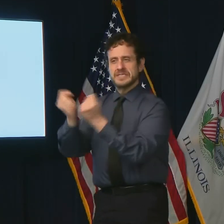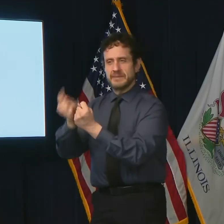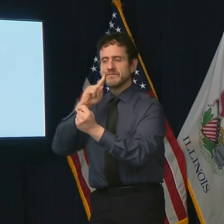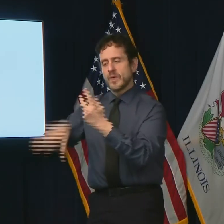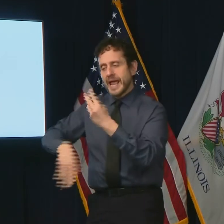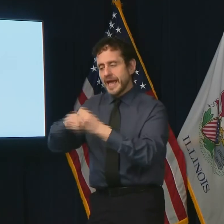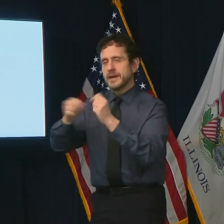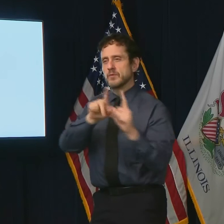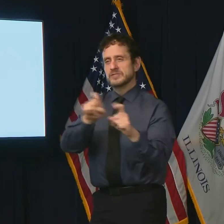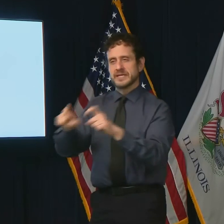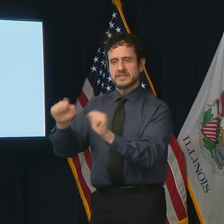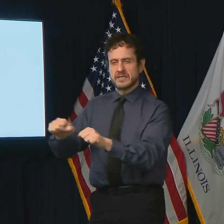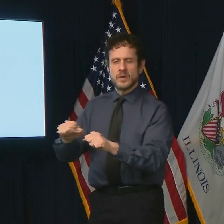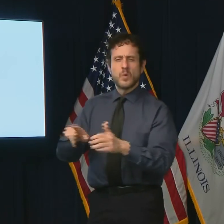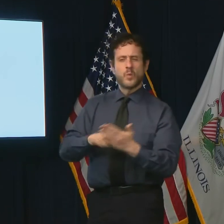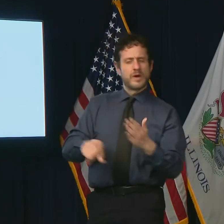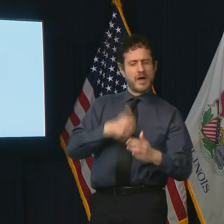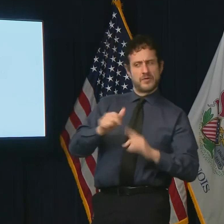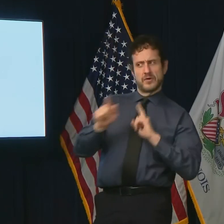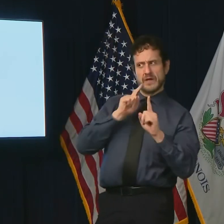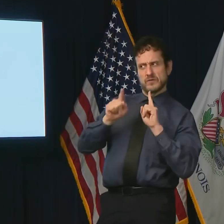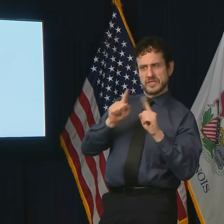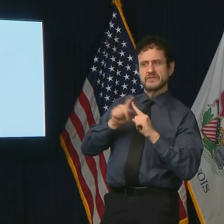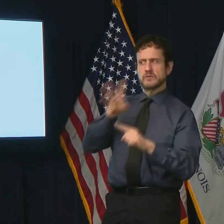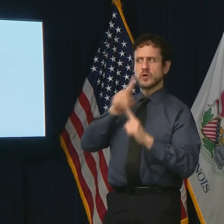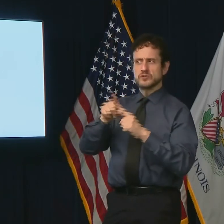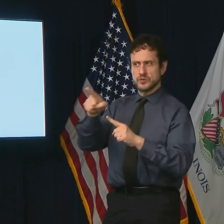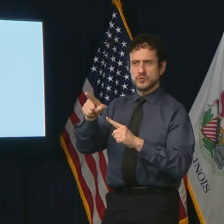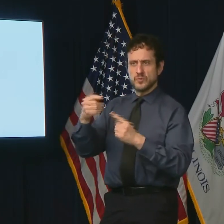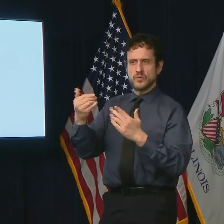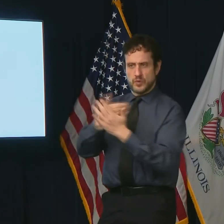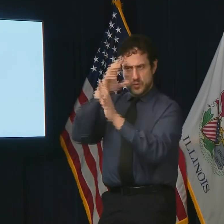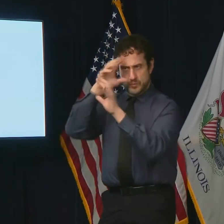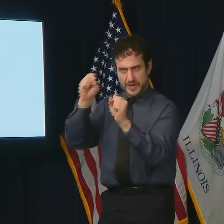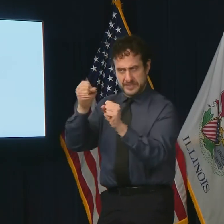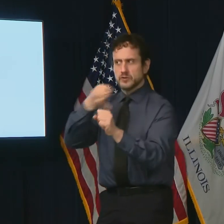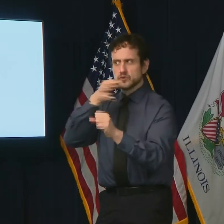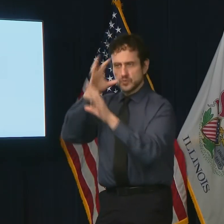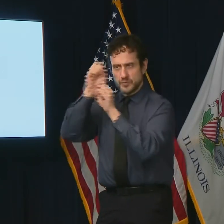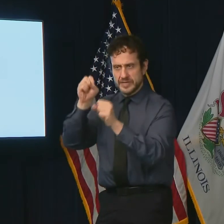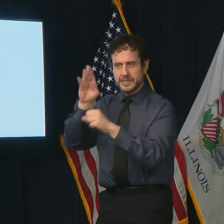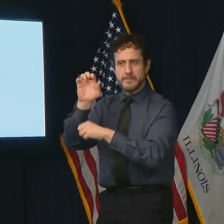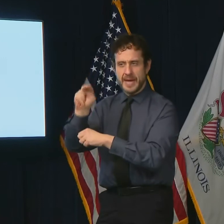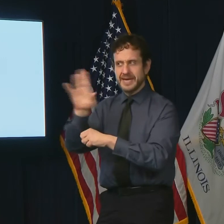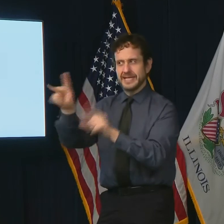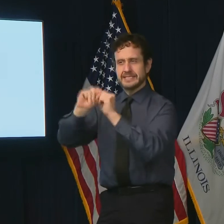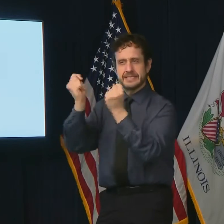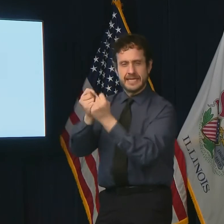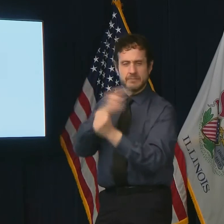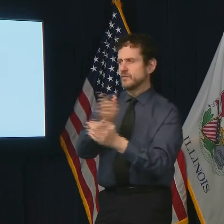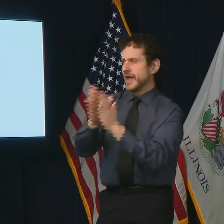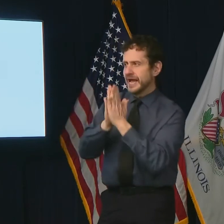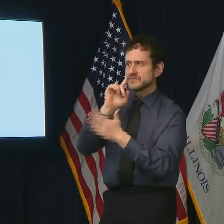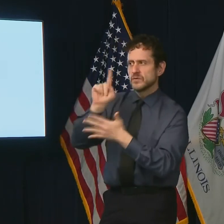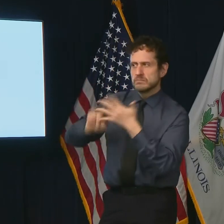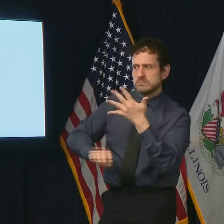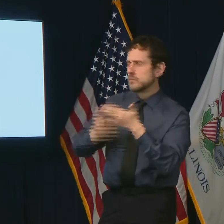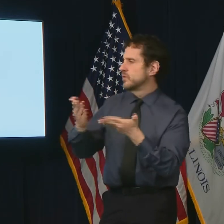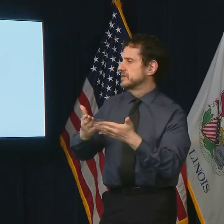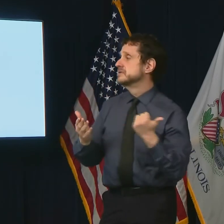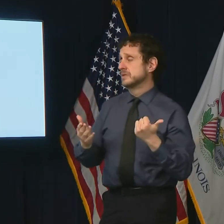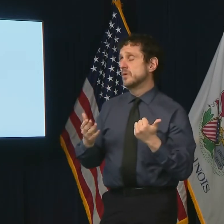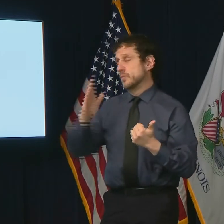capabilities, what other conversations and asks have you had of the president-elect's team? Well, as you know, I have asked for